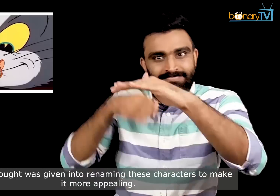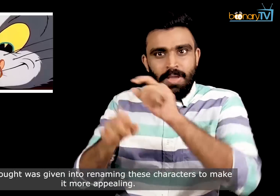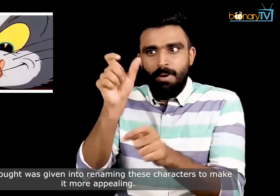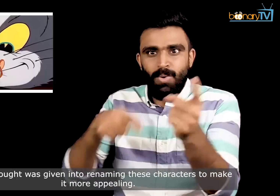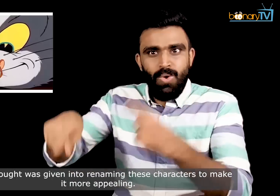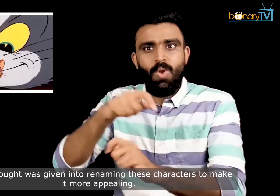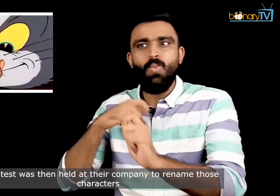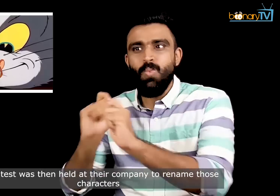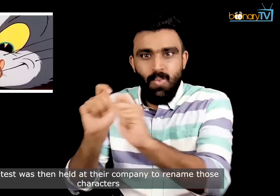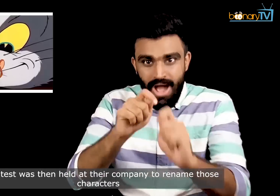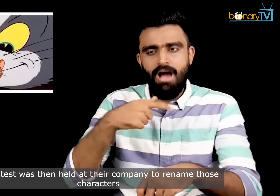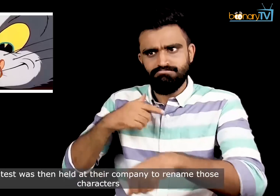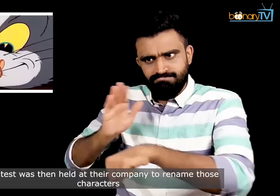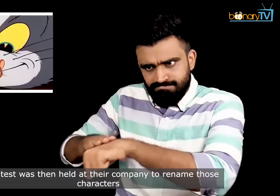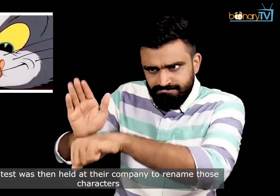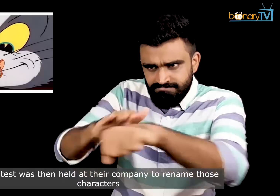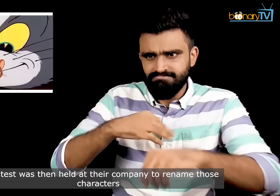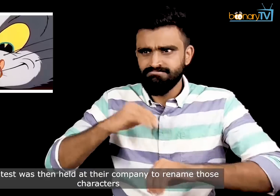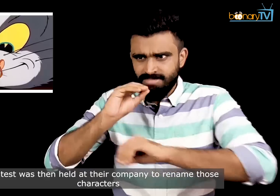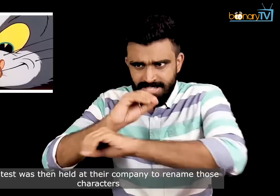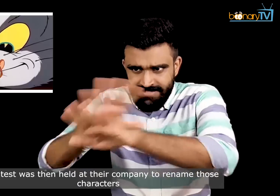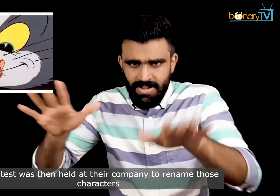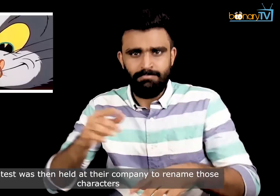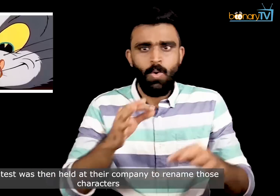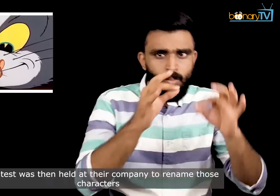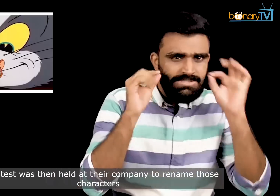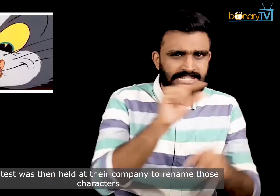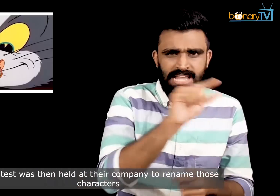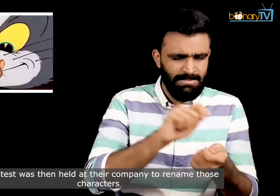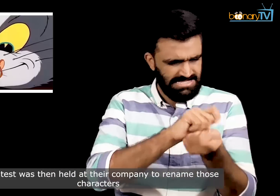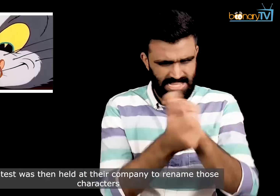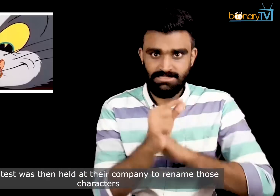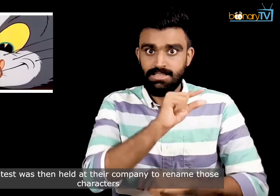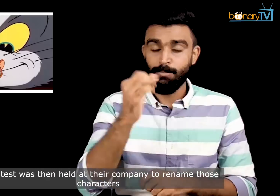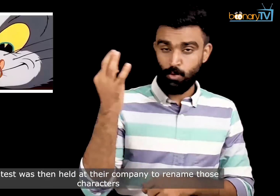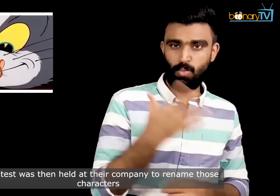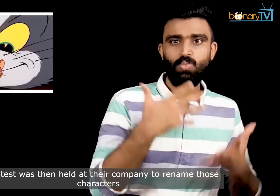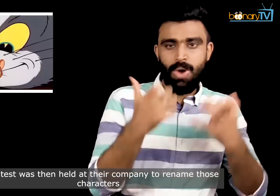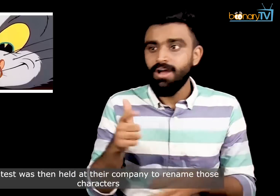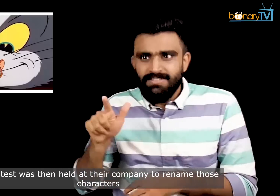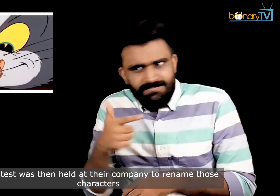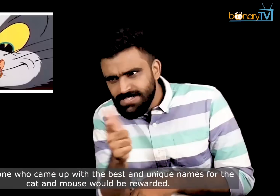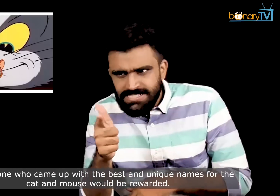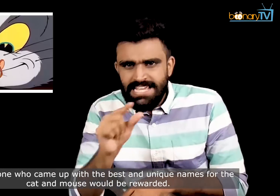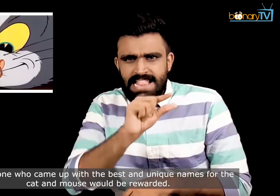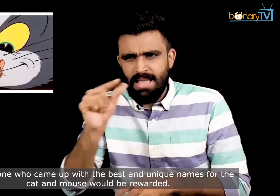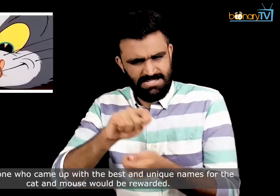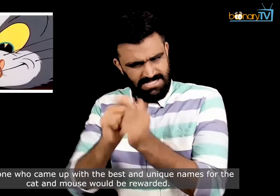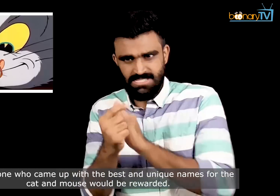appealing. A contest was then held at their company to rename those characters, and the one who